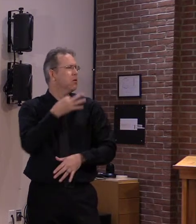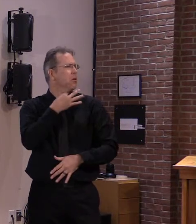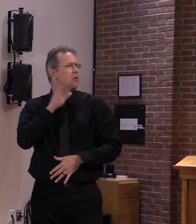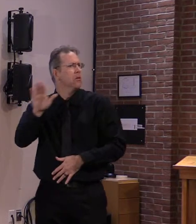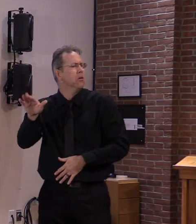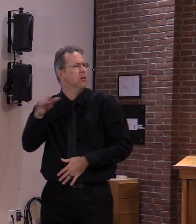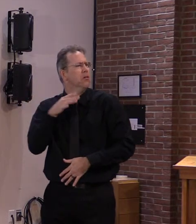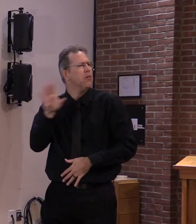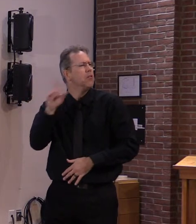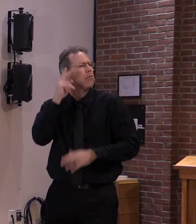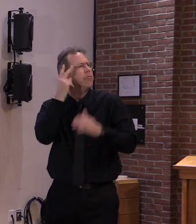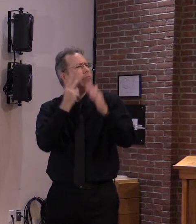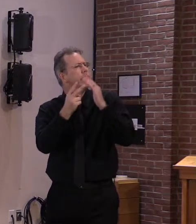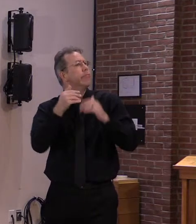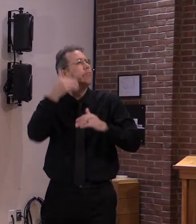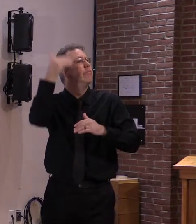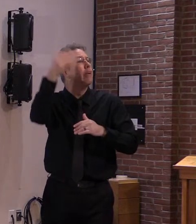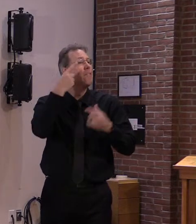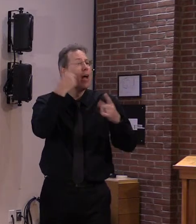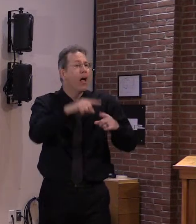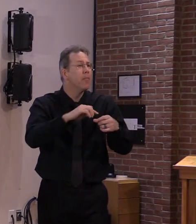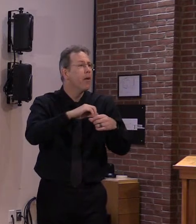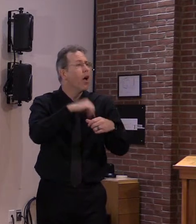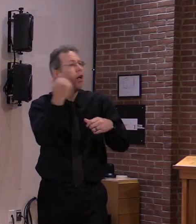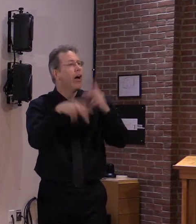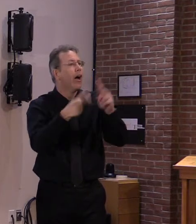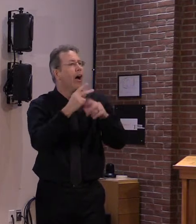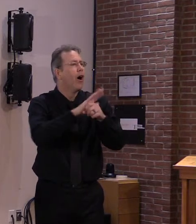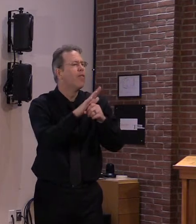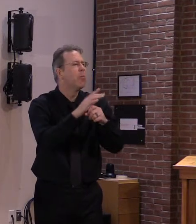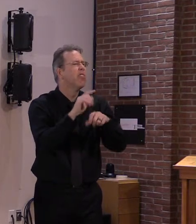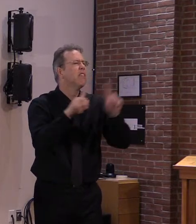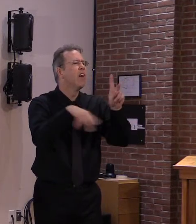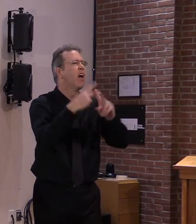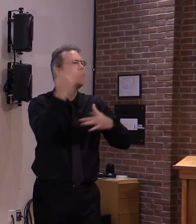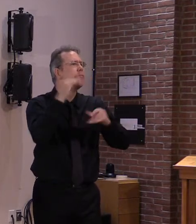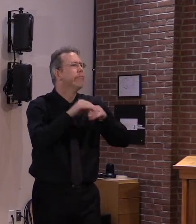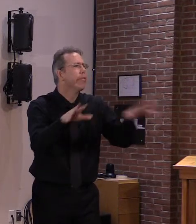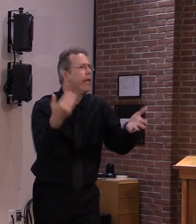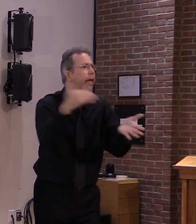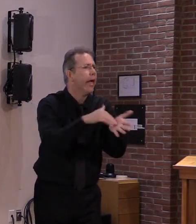But for the most part, it's all done online, and it's done by parents.